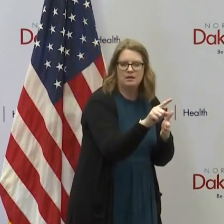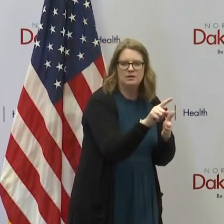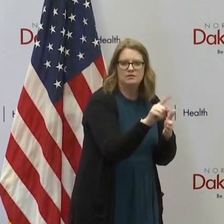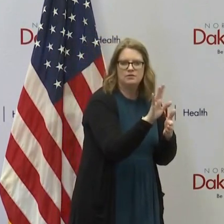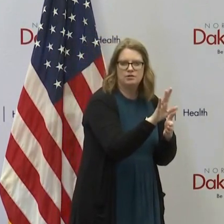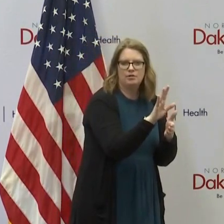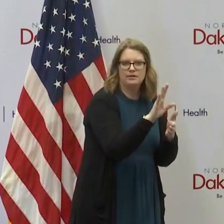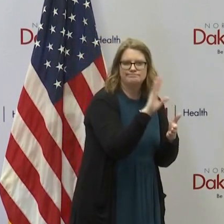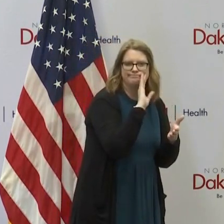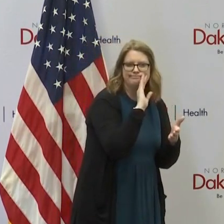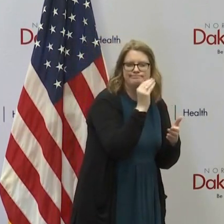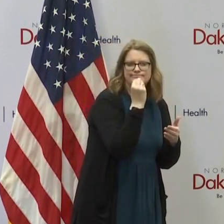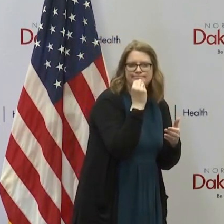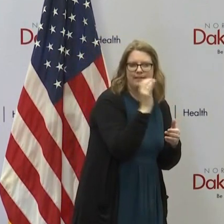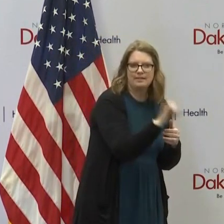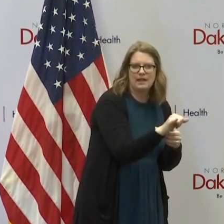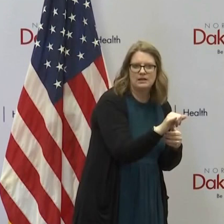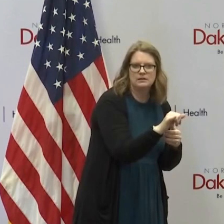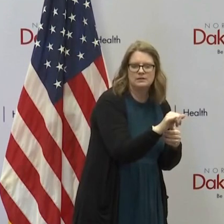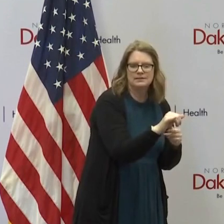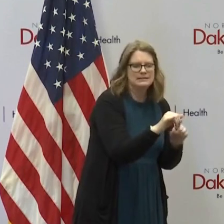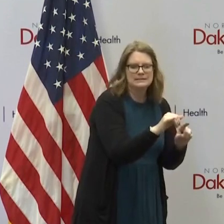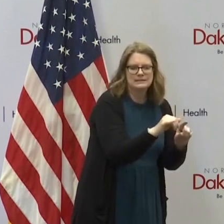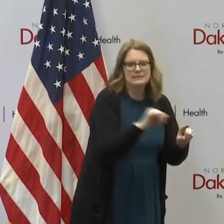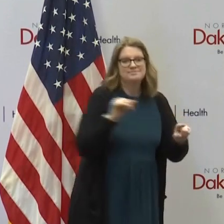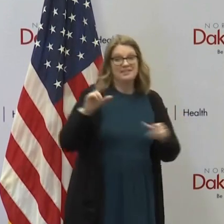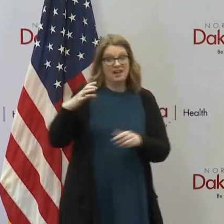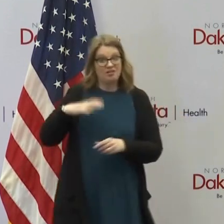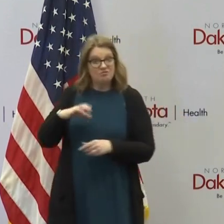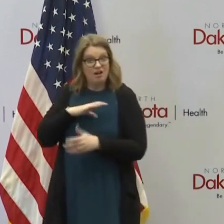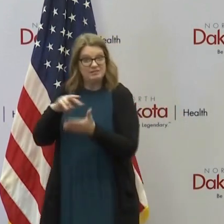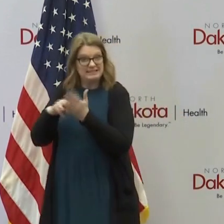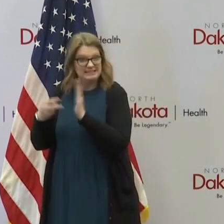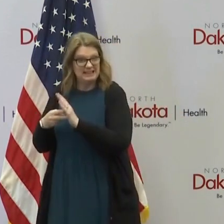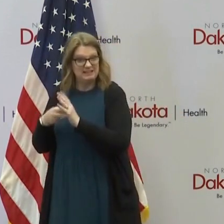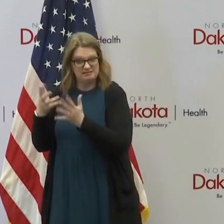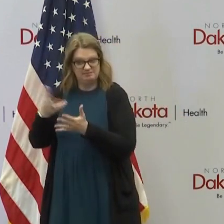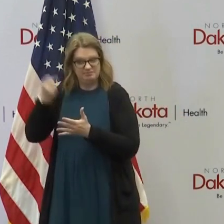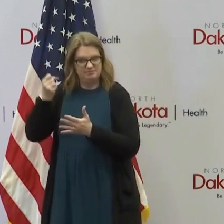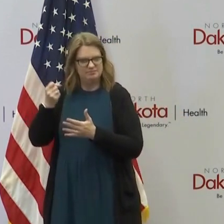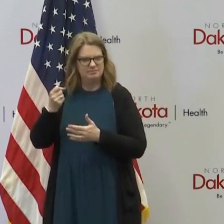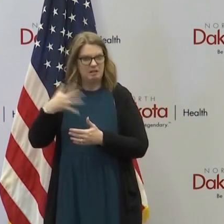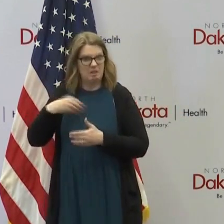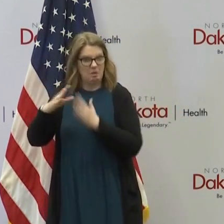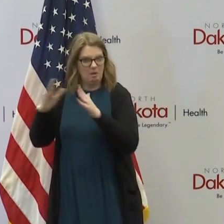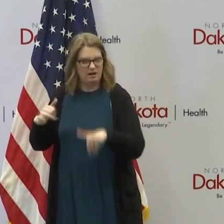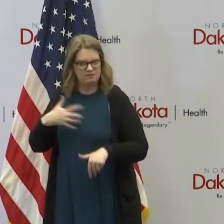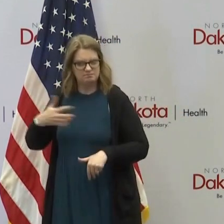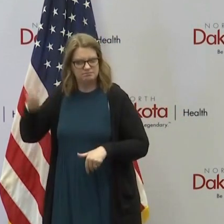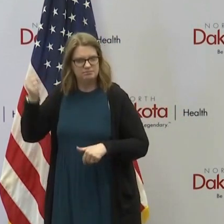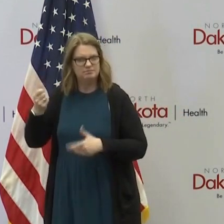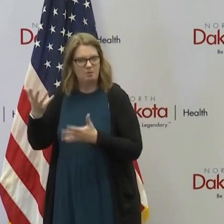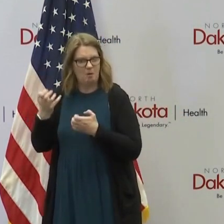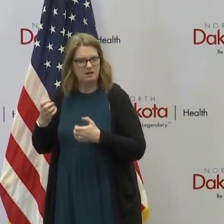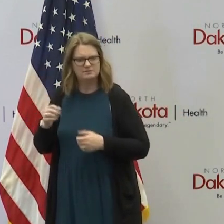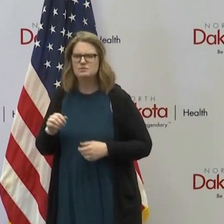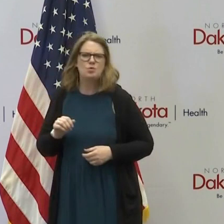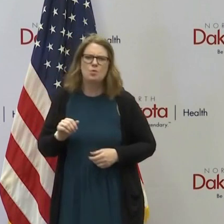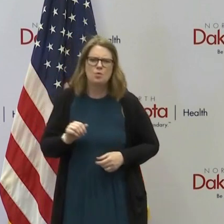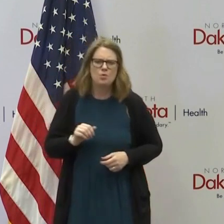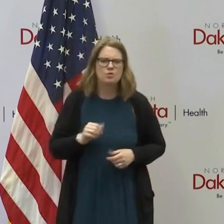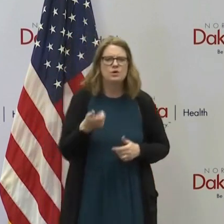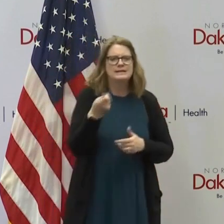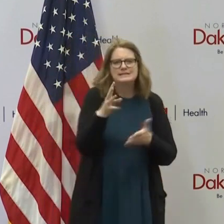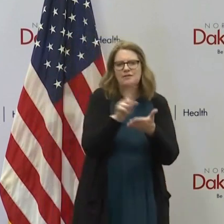income levels. And we know that this is not what Congress intended, and we certainly know this is not what the White House intended. And so we have been working for several